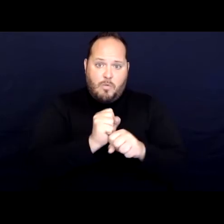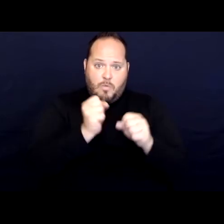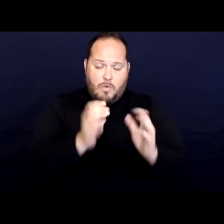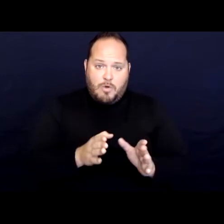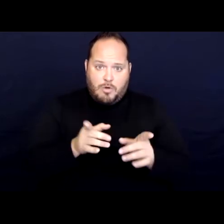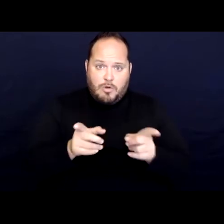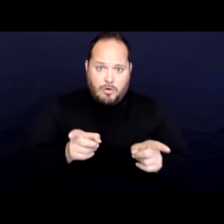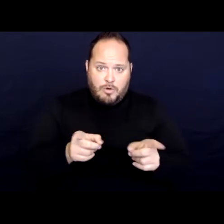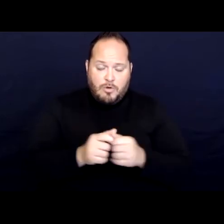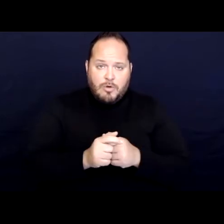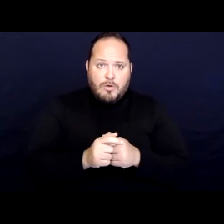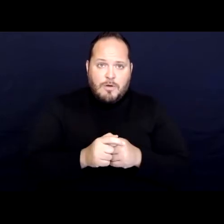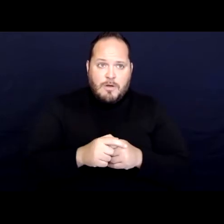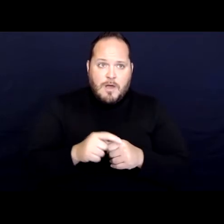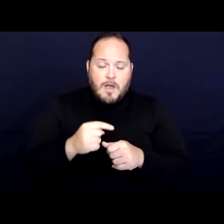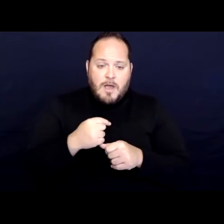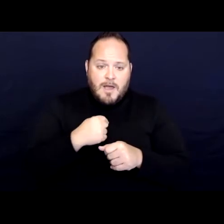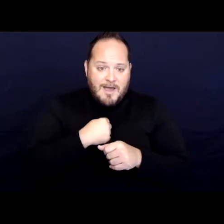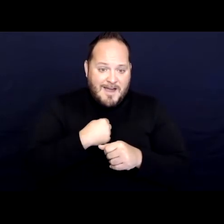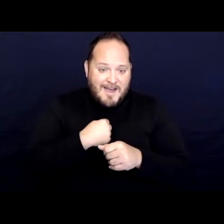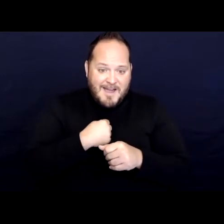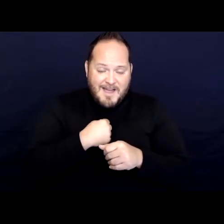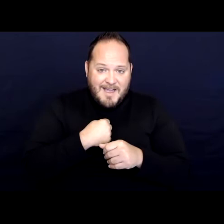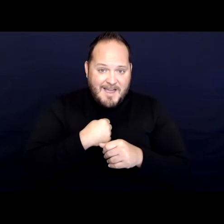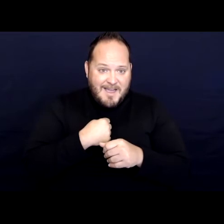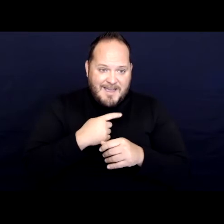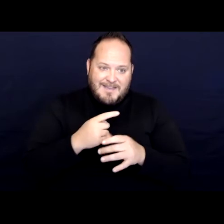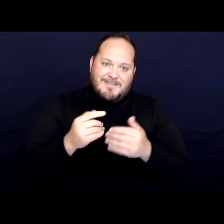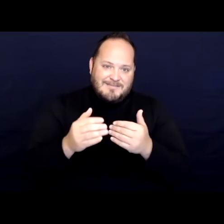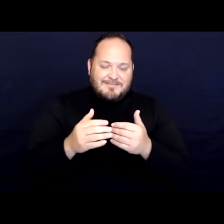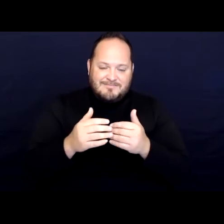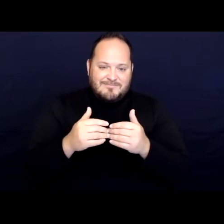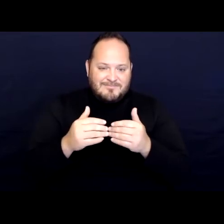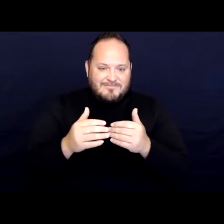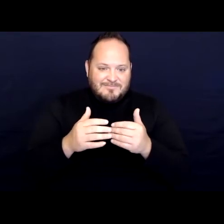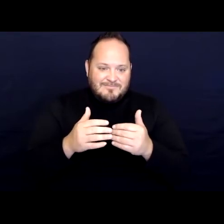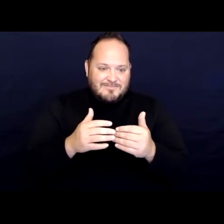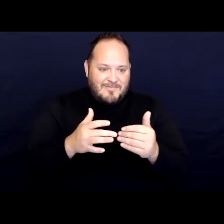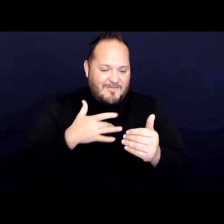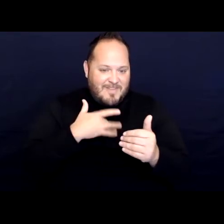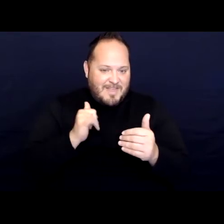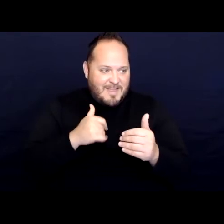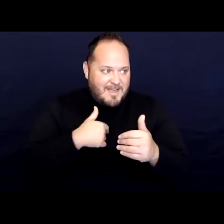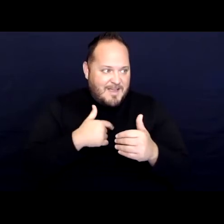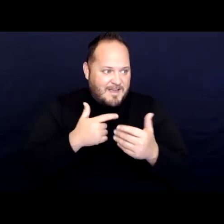I sort of squared with the health worker uh,